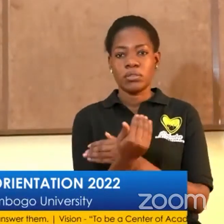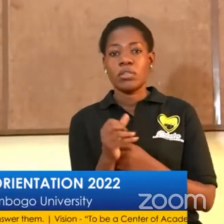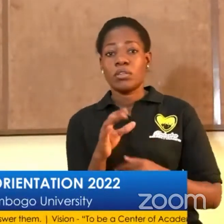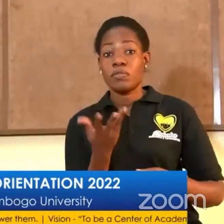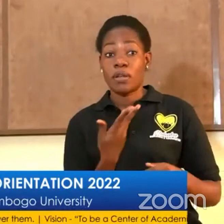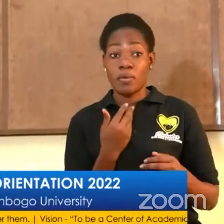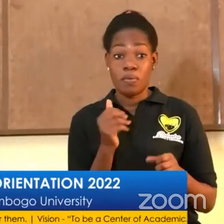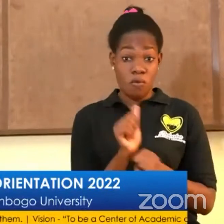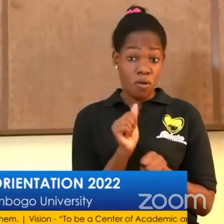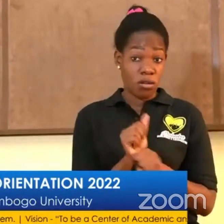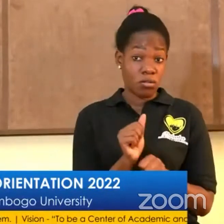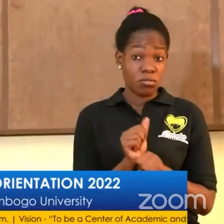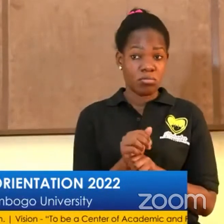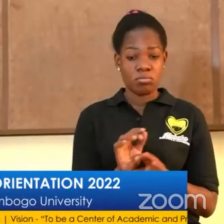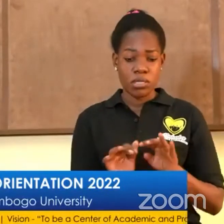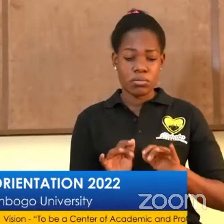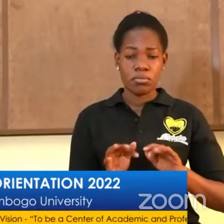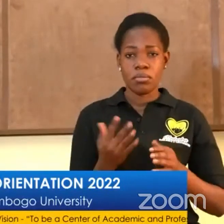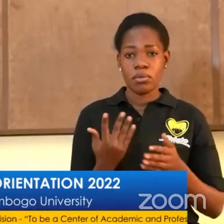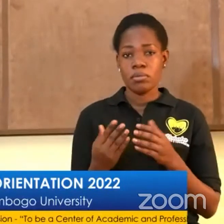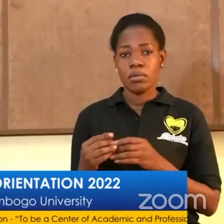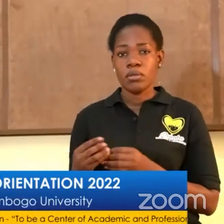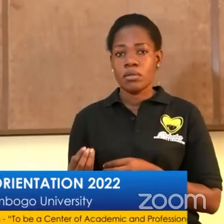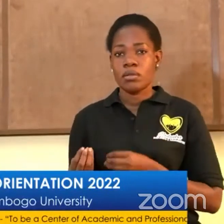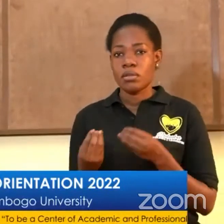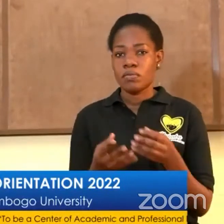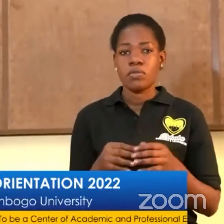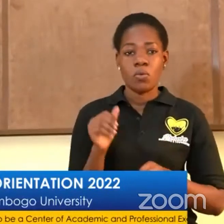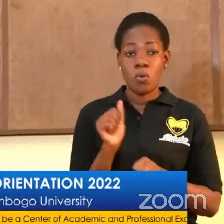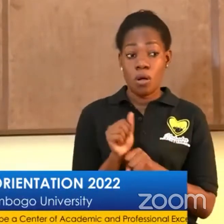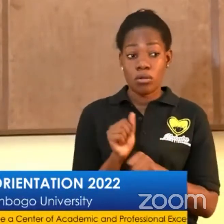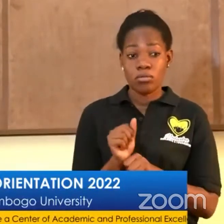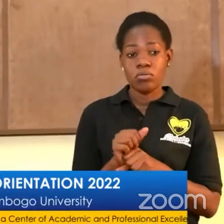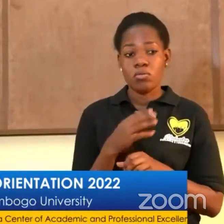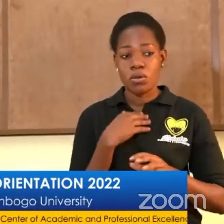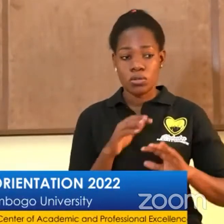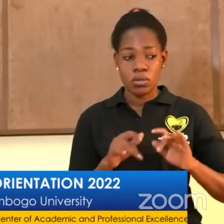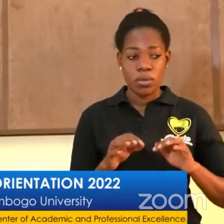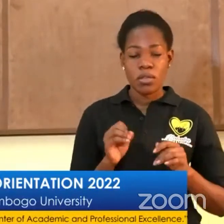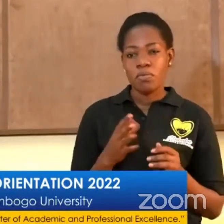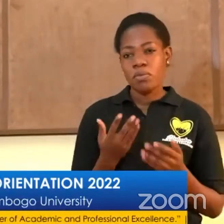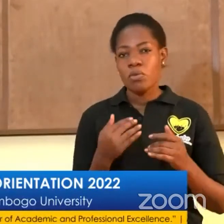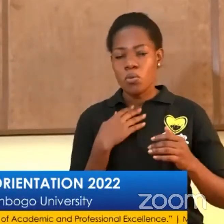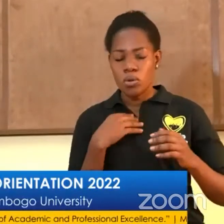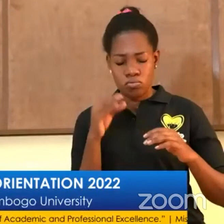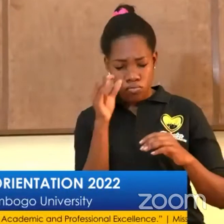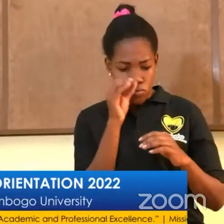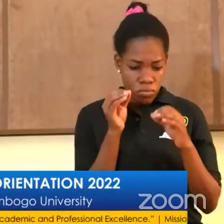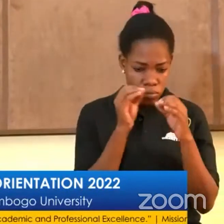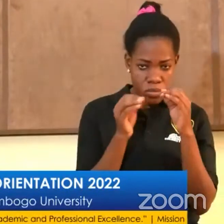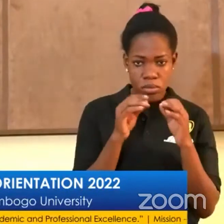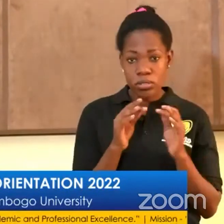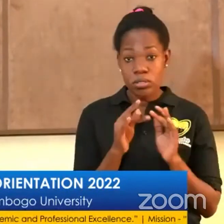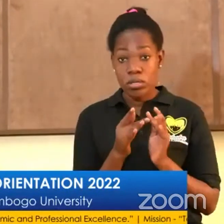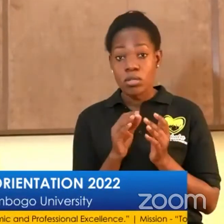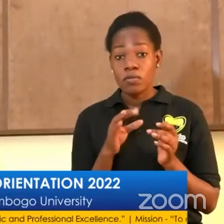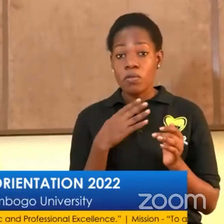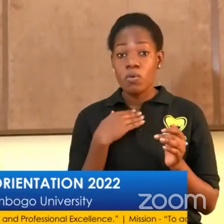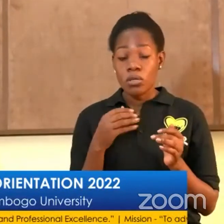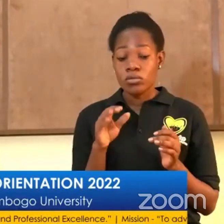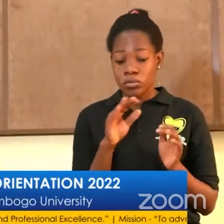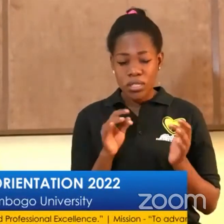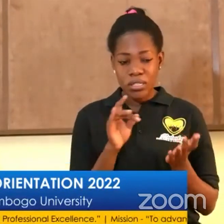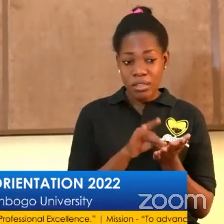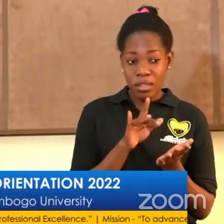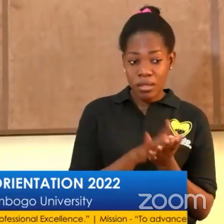they've given you an assignment, you have to type it. If you want to search the internet, you want to search the databases,